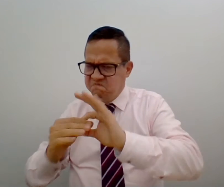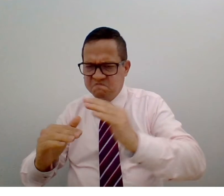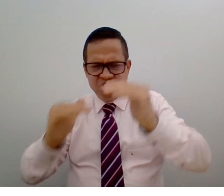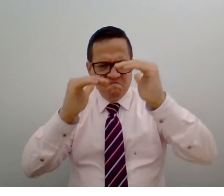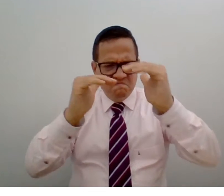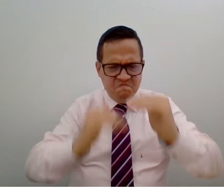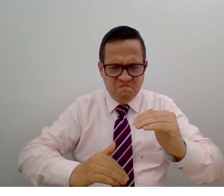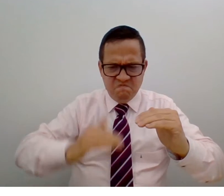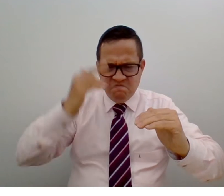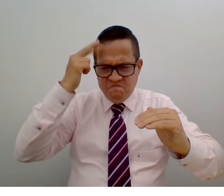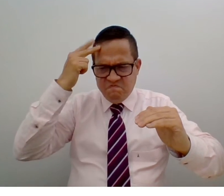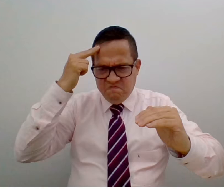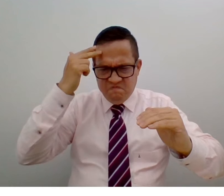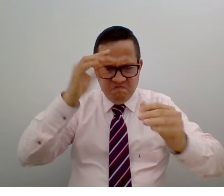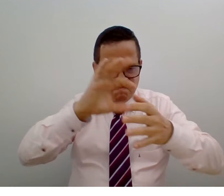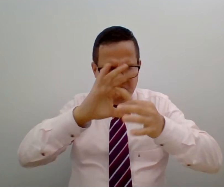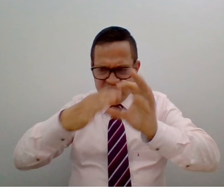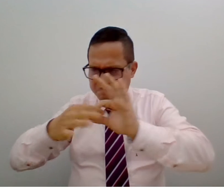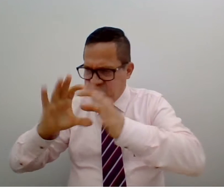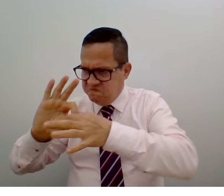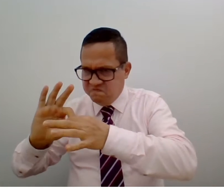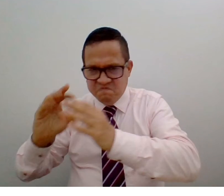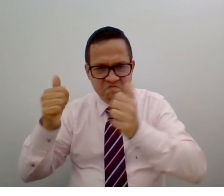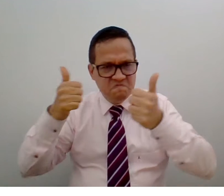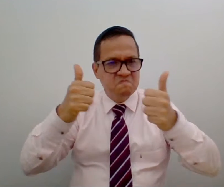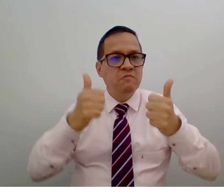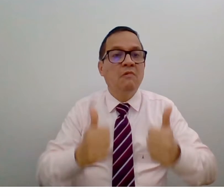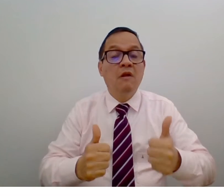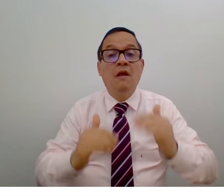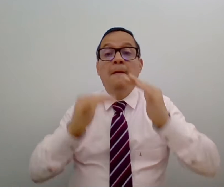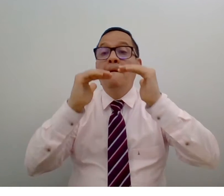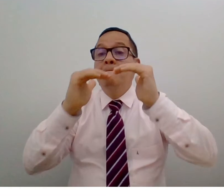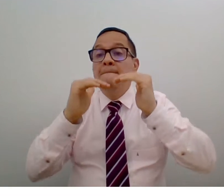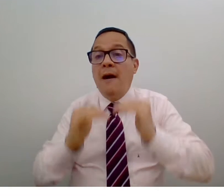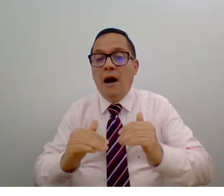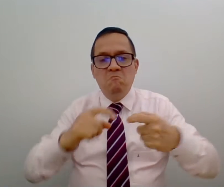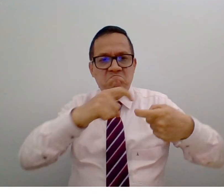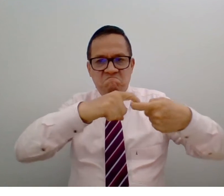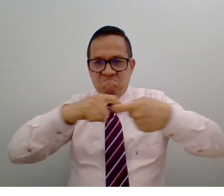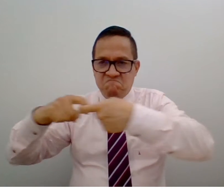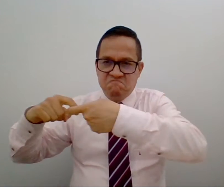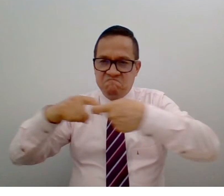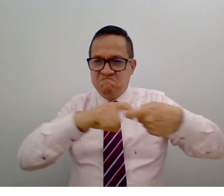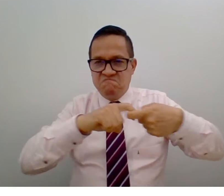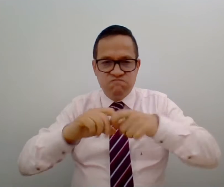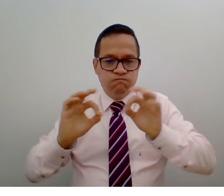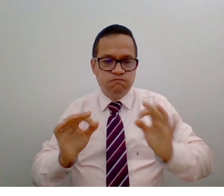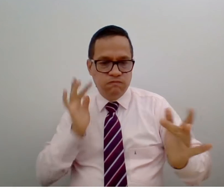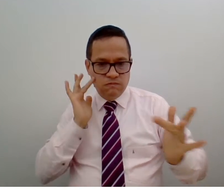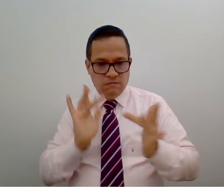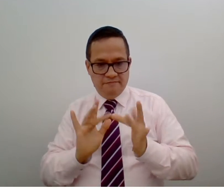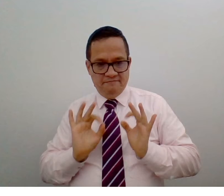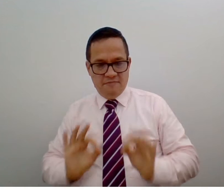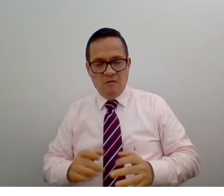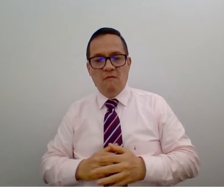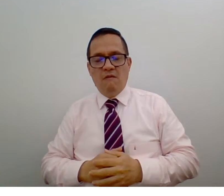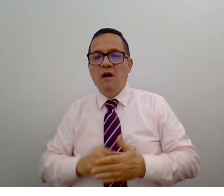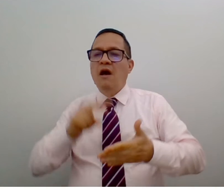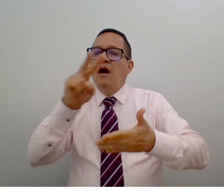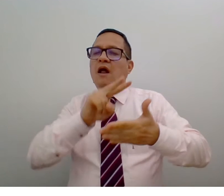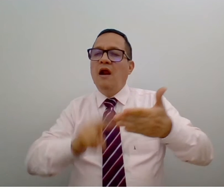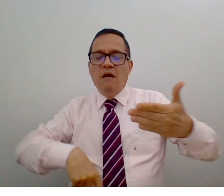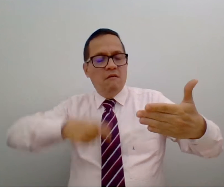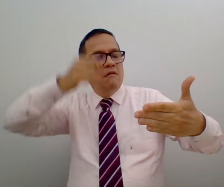a logical order. The paragraphs are connected effectively, which allows the reader to